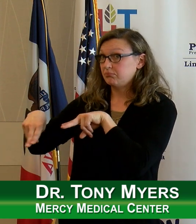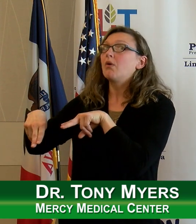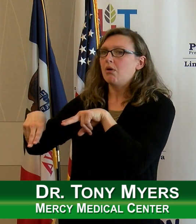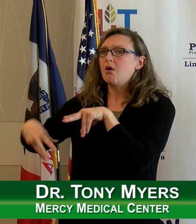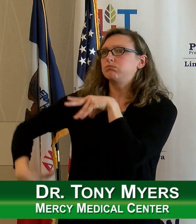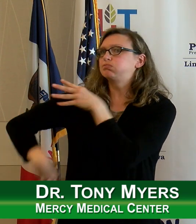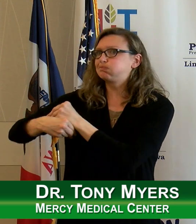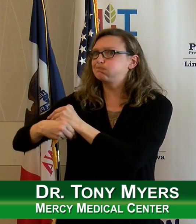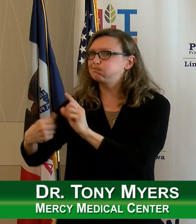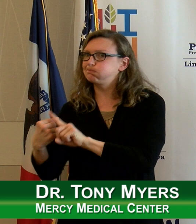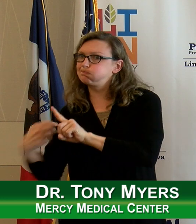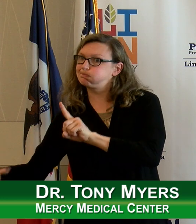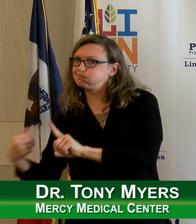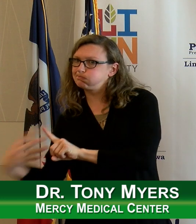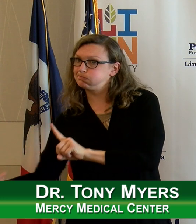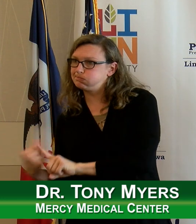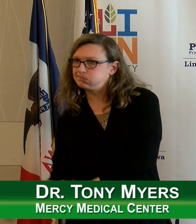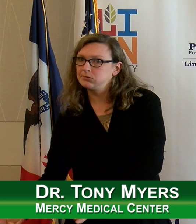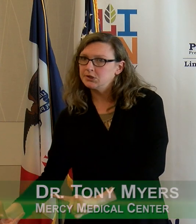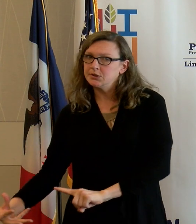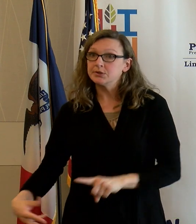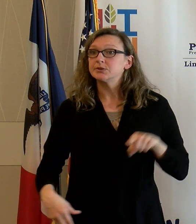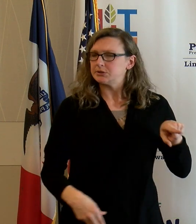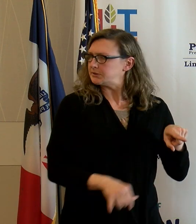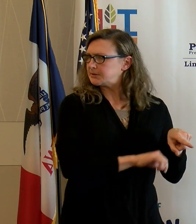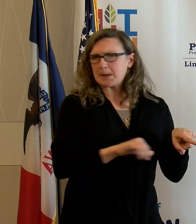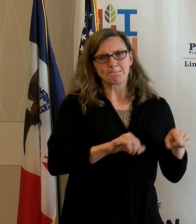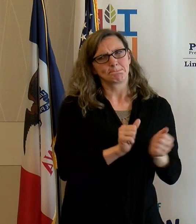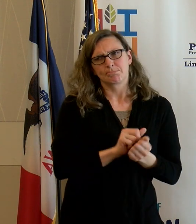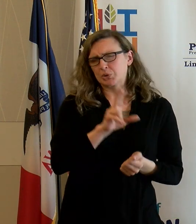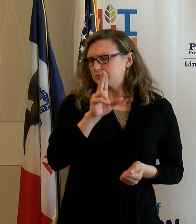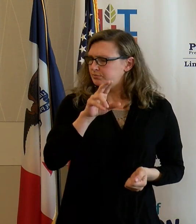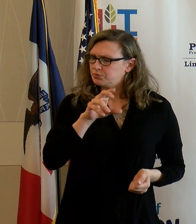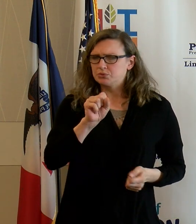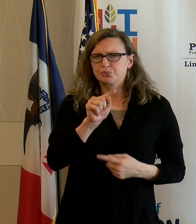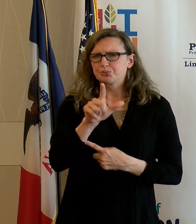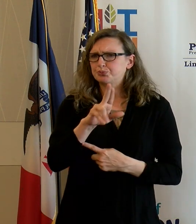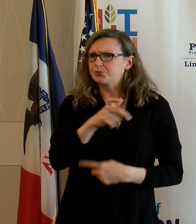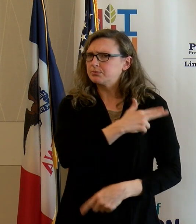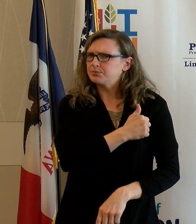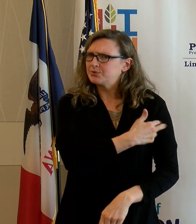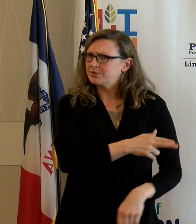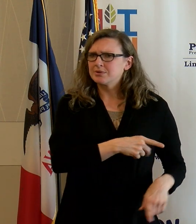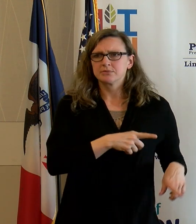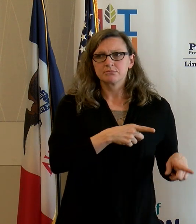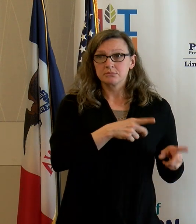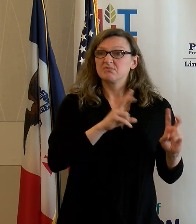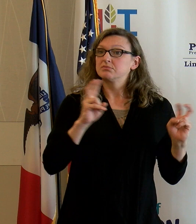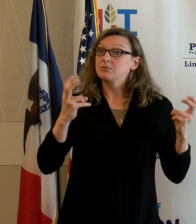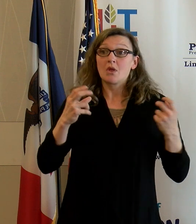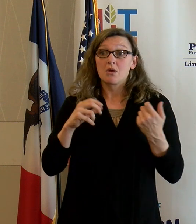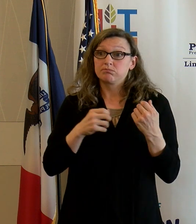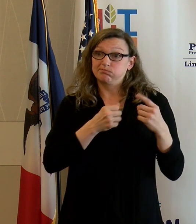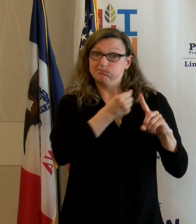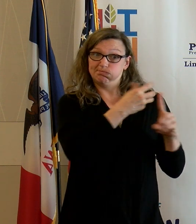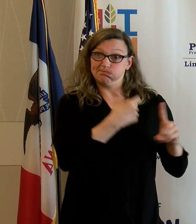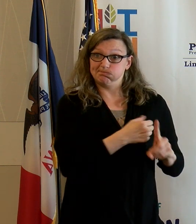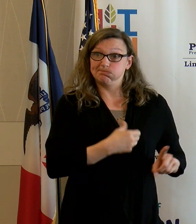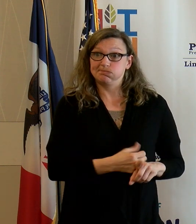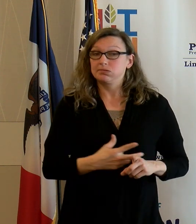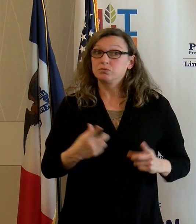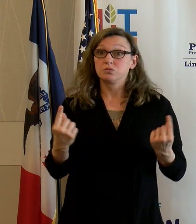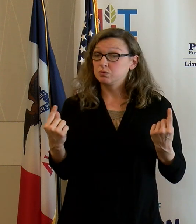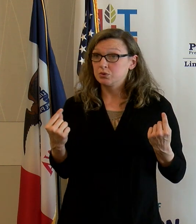and Mercy, have been working diligently over the last several weeks to more than triple the capacity of intensive